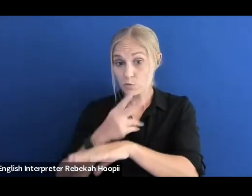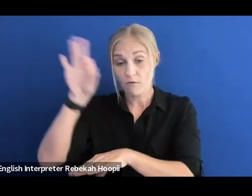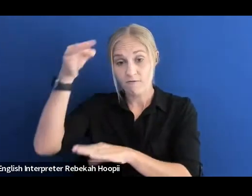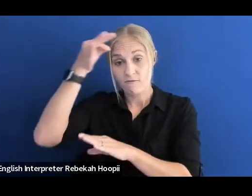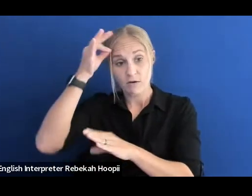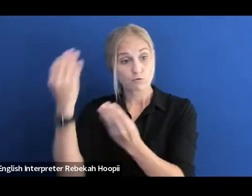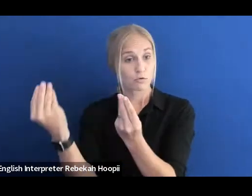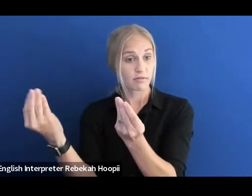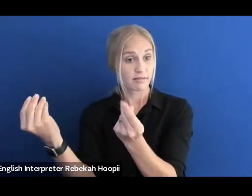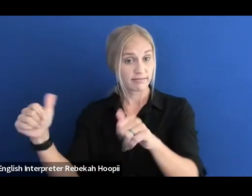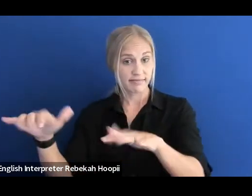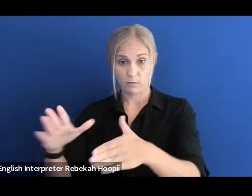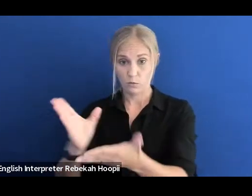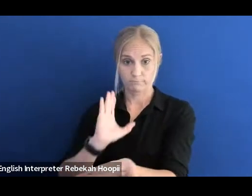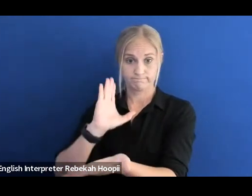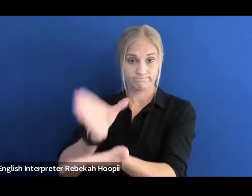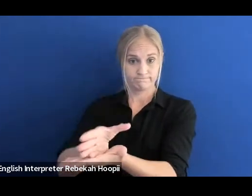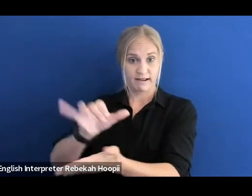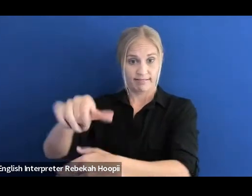would end at that point.